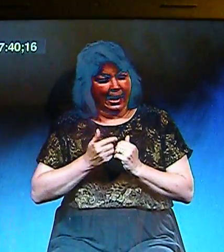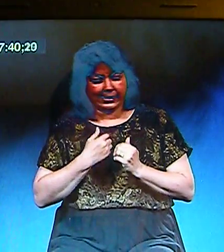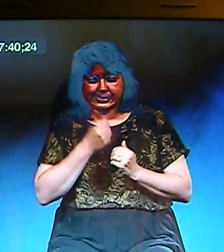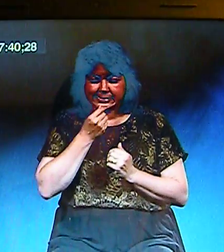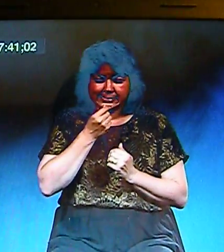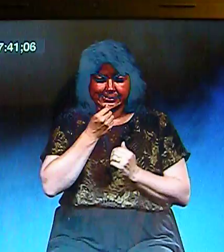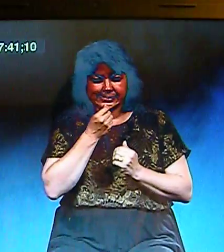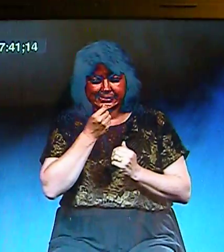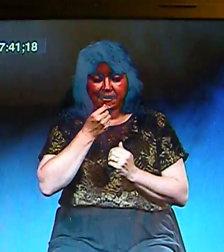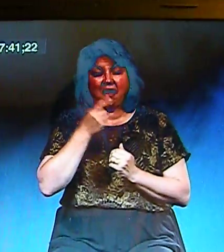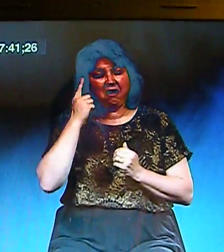off to the side.